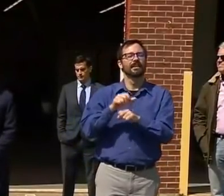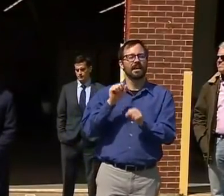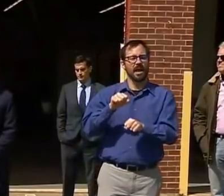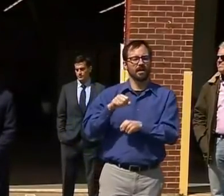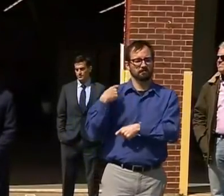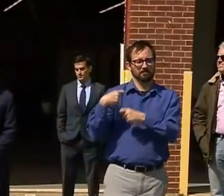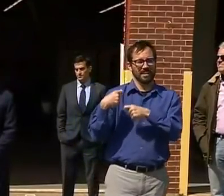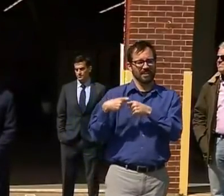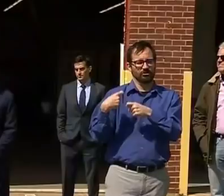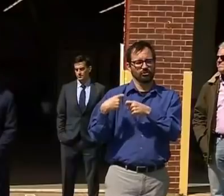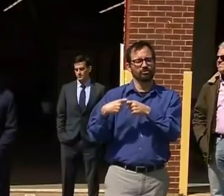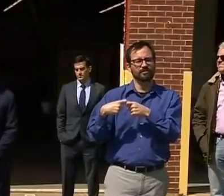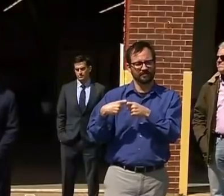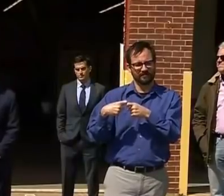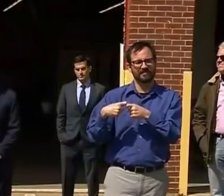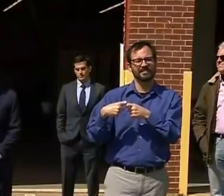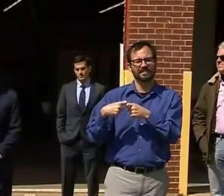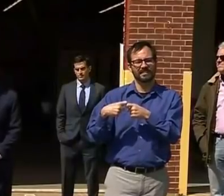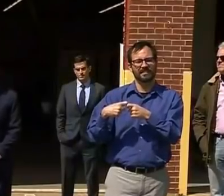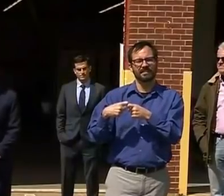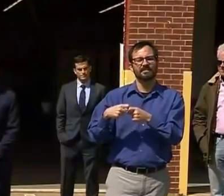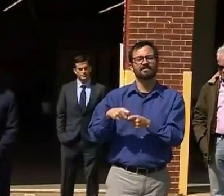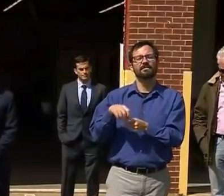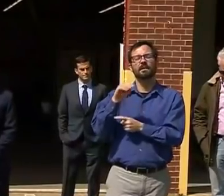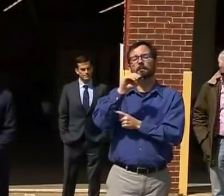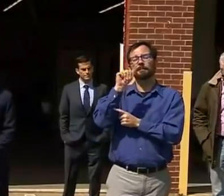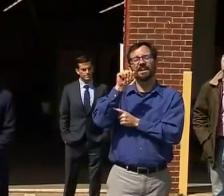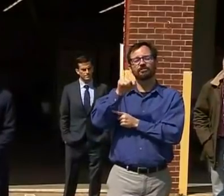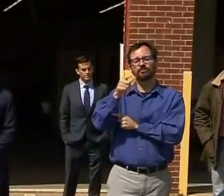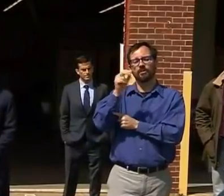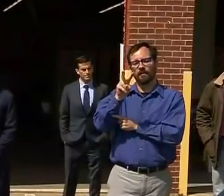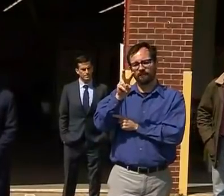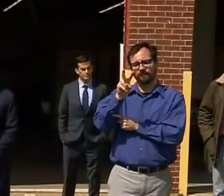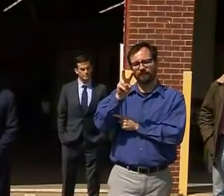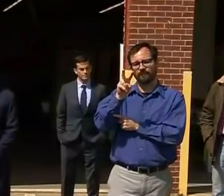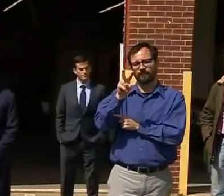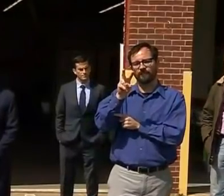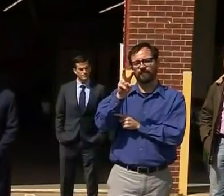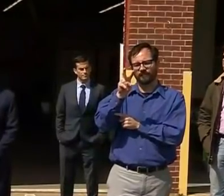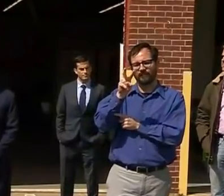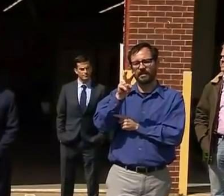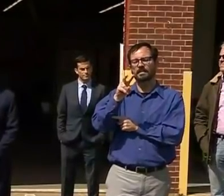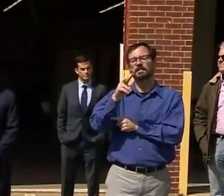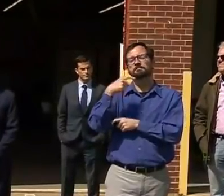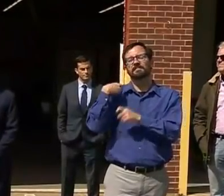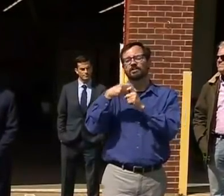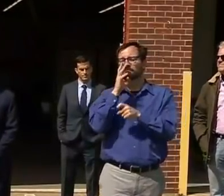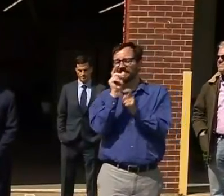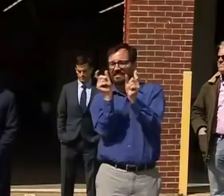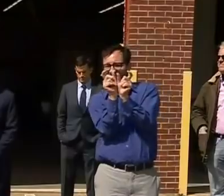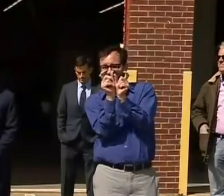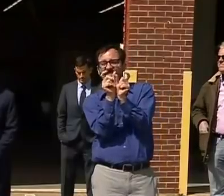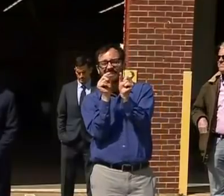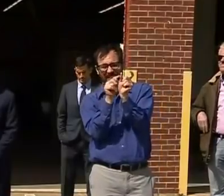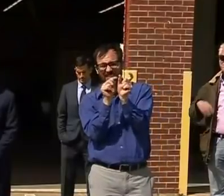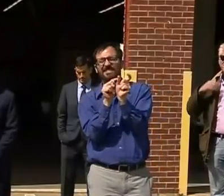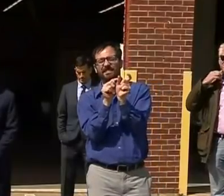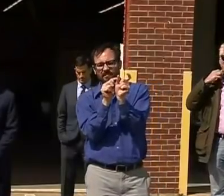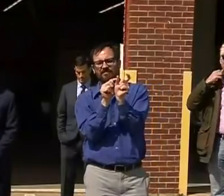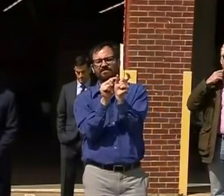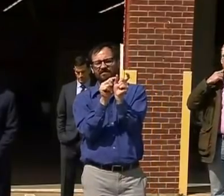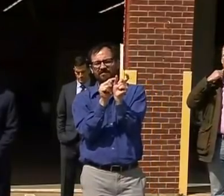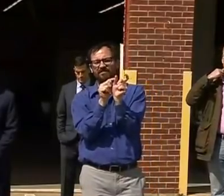mass.gov/desempleo. It will ensure Spanish-speaking residents who are struggling with the economic disruption associated with this virus can